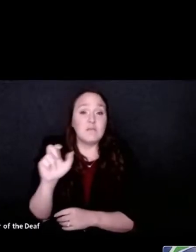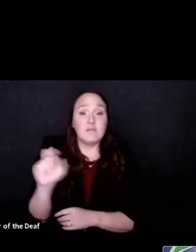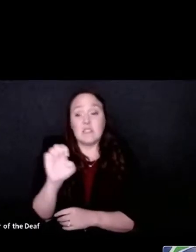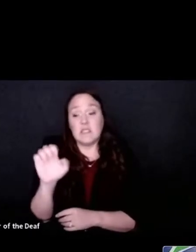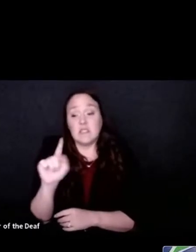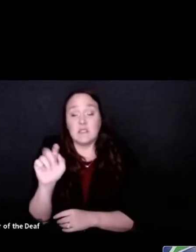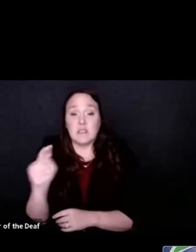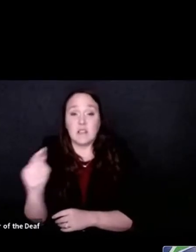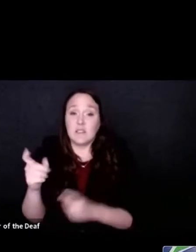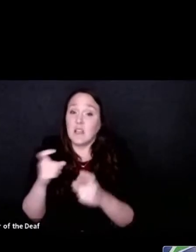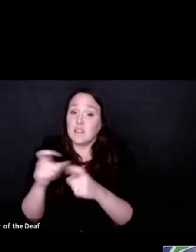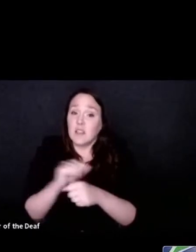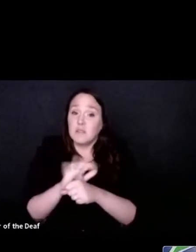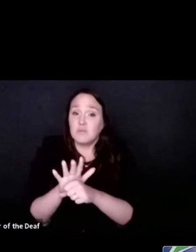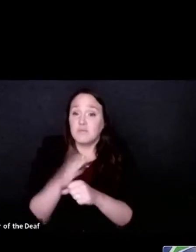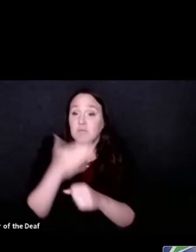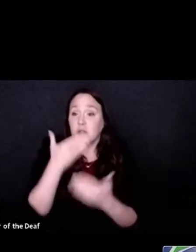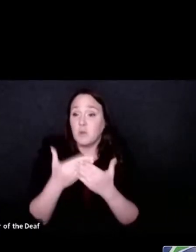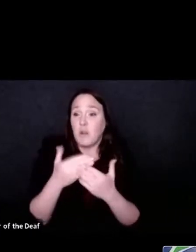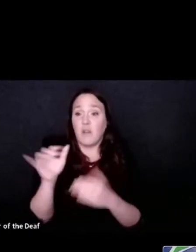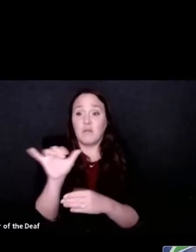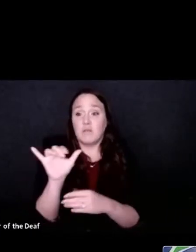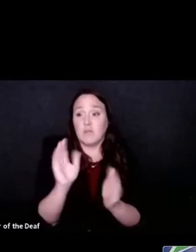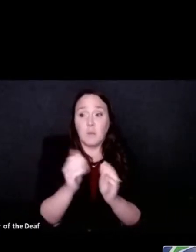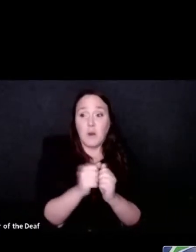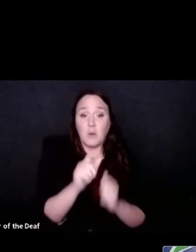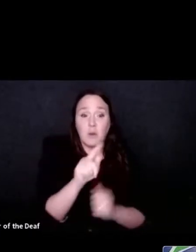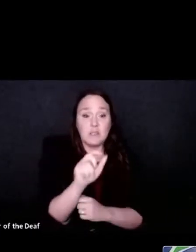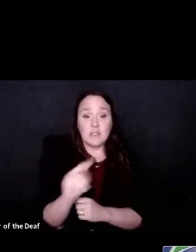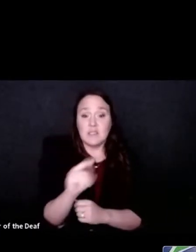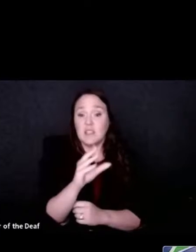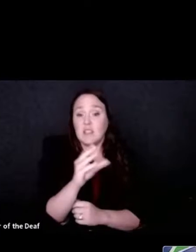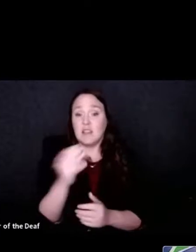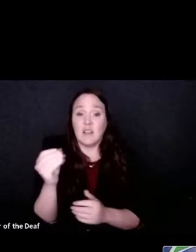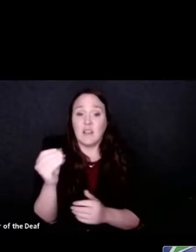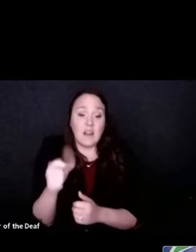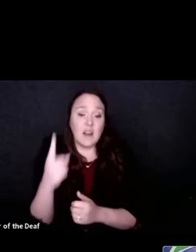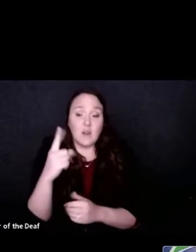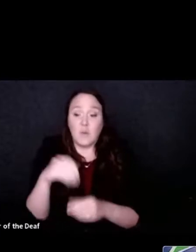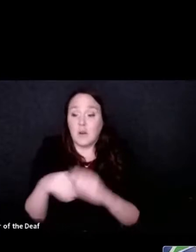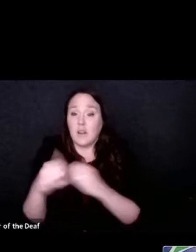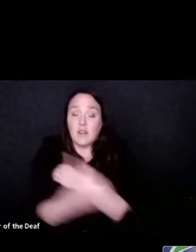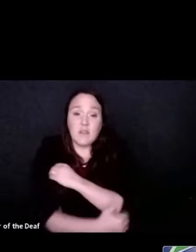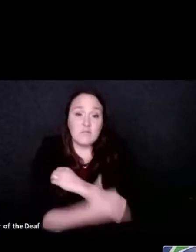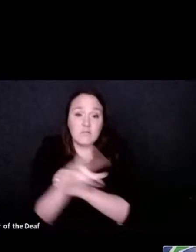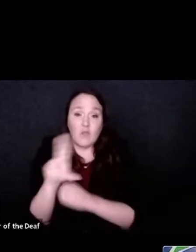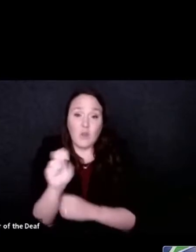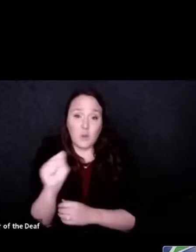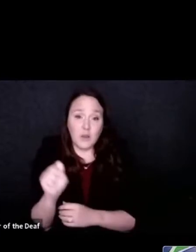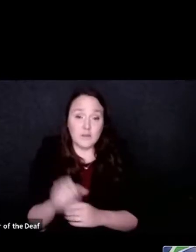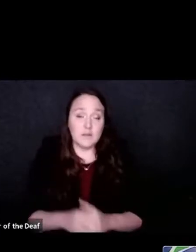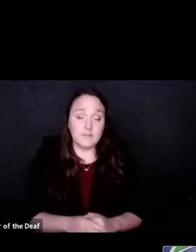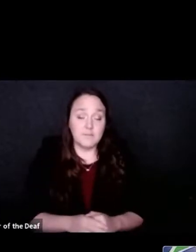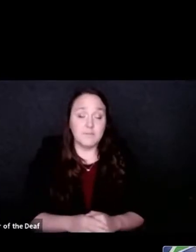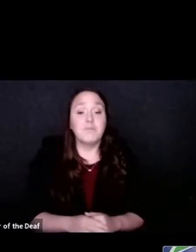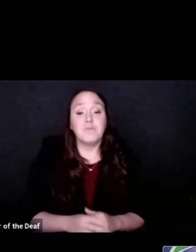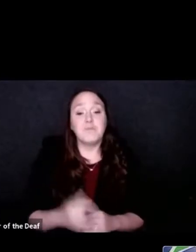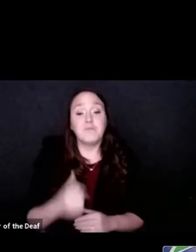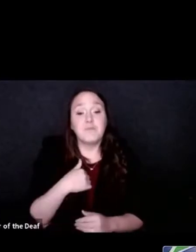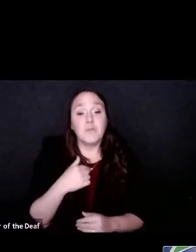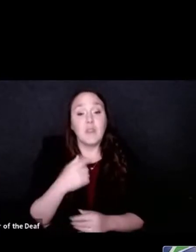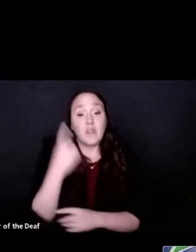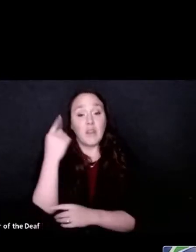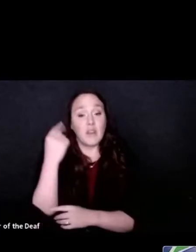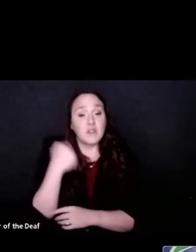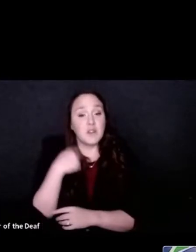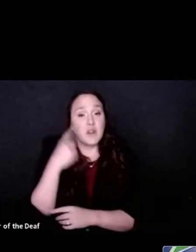pandemic as definitely as well as anybody in Tennessee, and maybe as well as anyone in in the United States. As I was last year, I